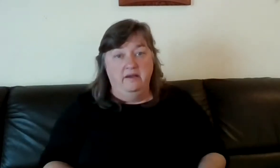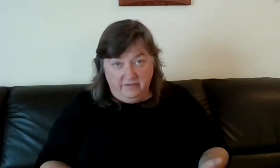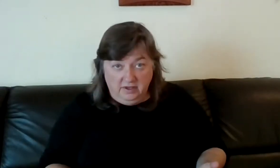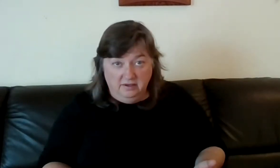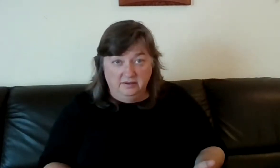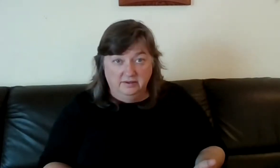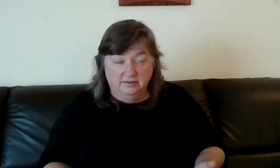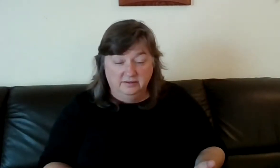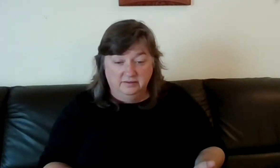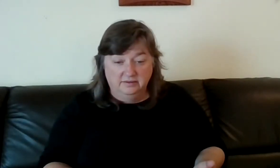heavy,